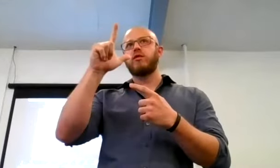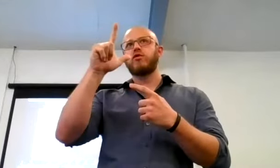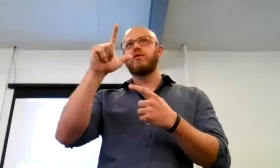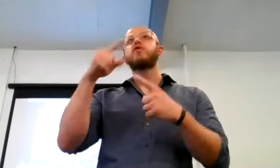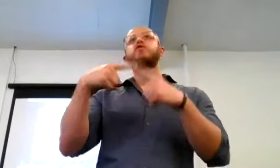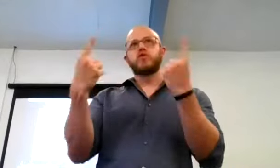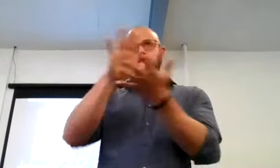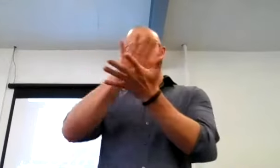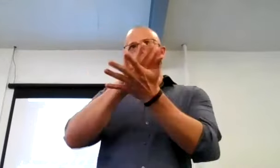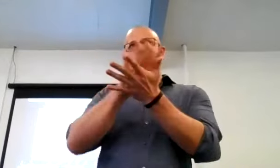rival school